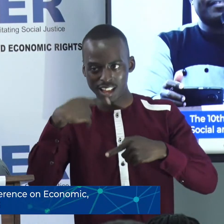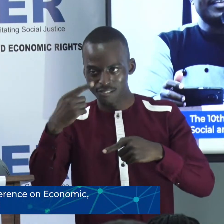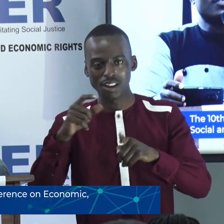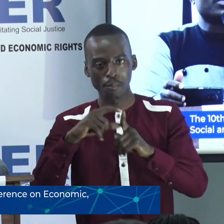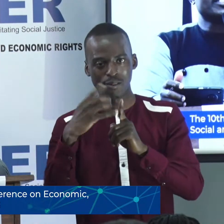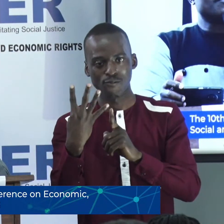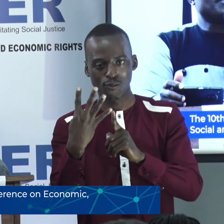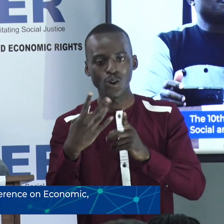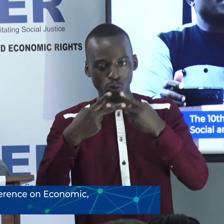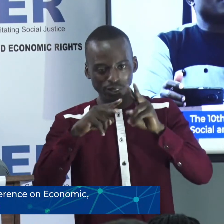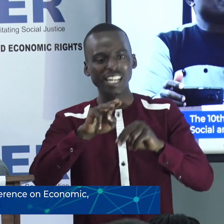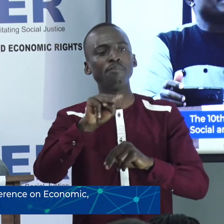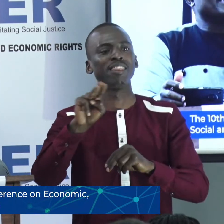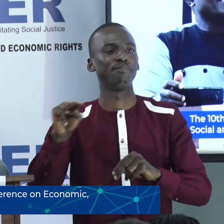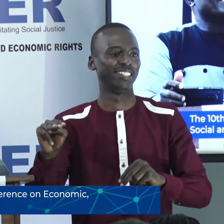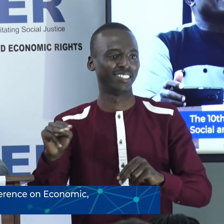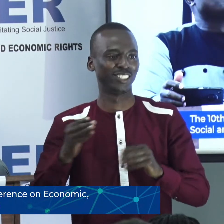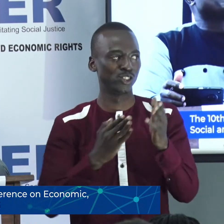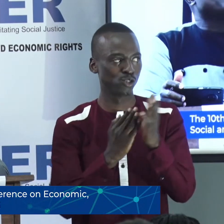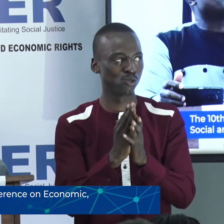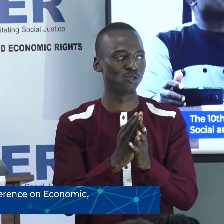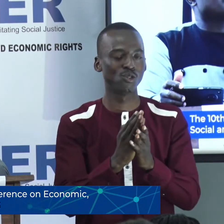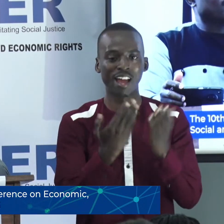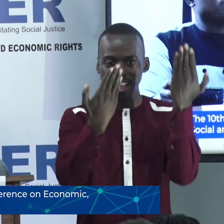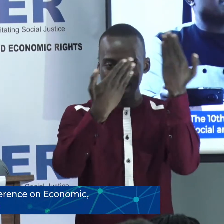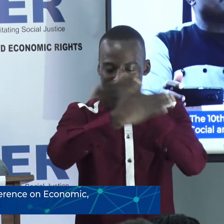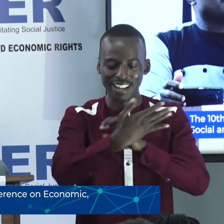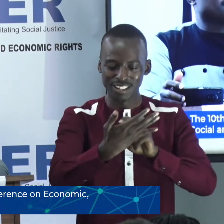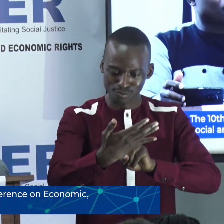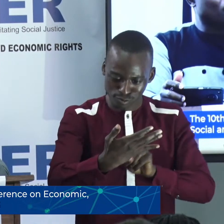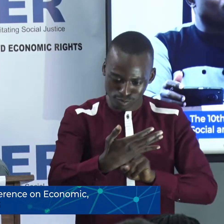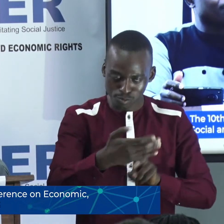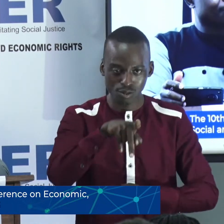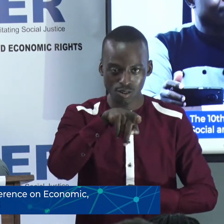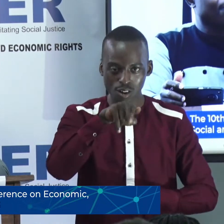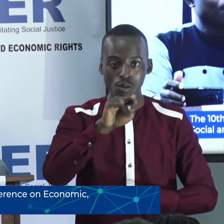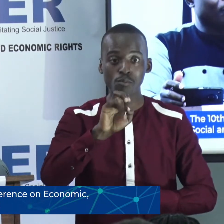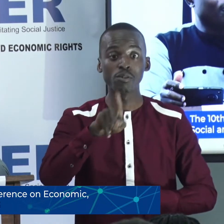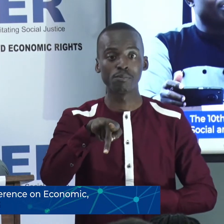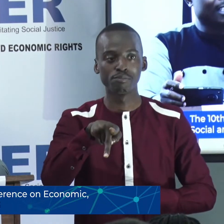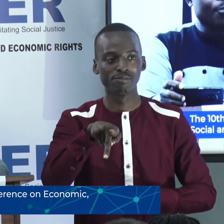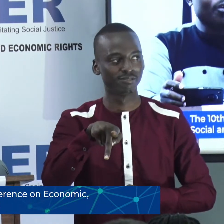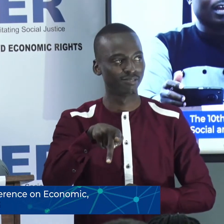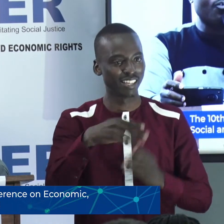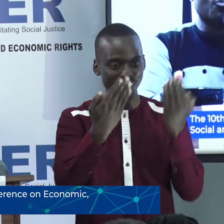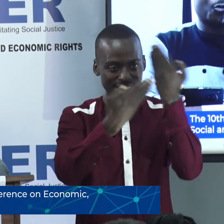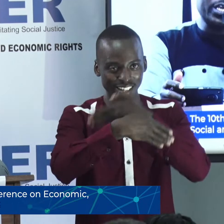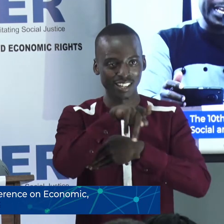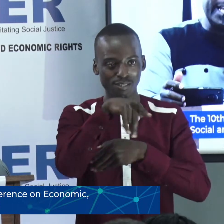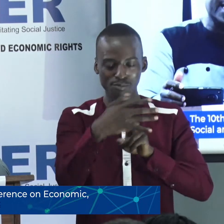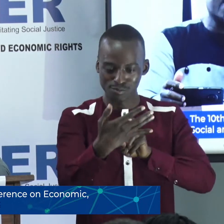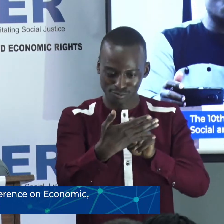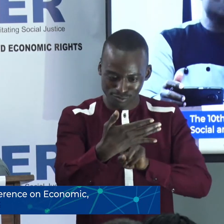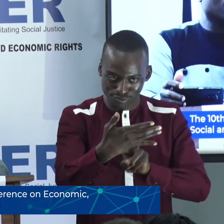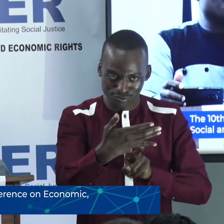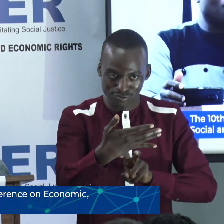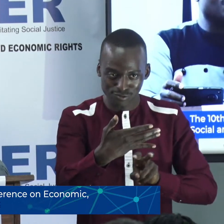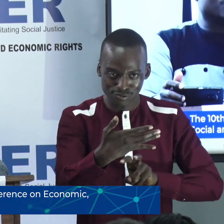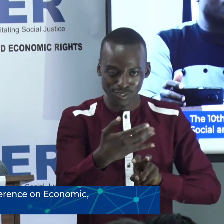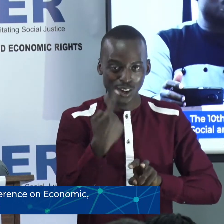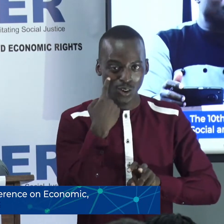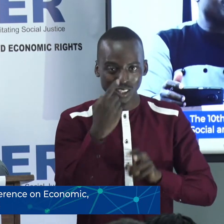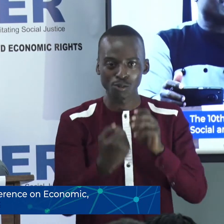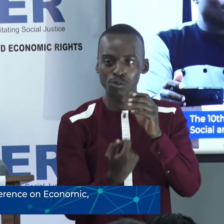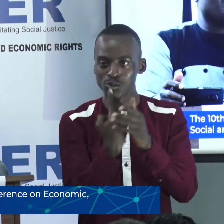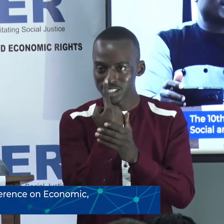And then it was in P4 that we began night preps. I was in a boarding school for the first time. We were looking forward to